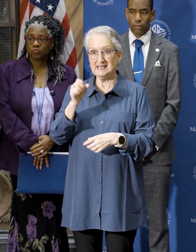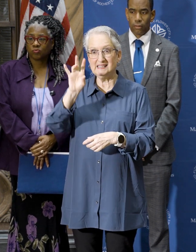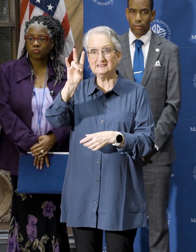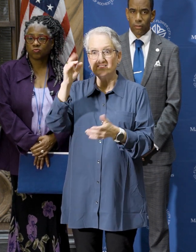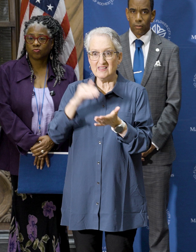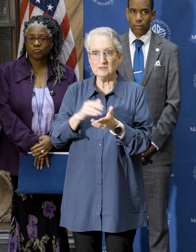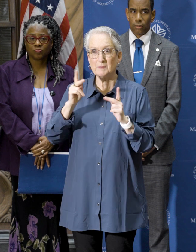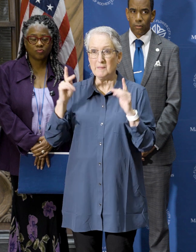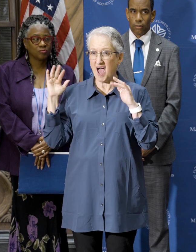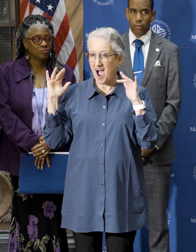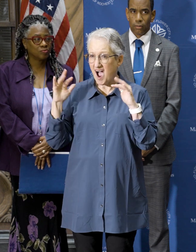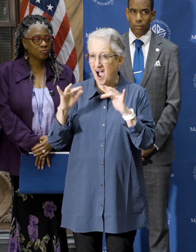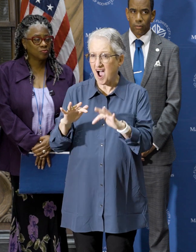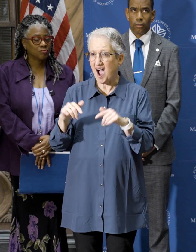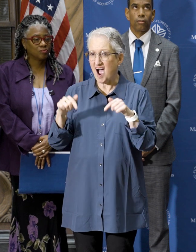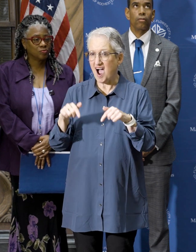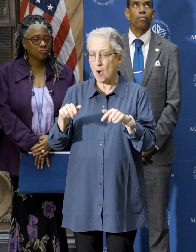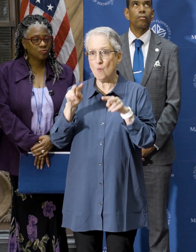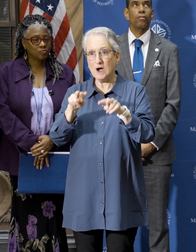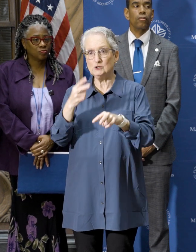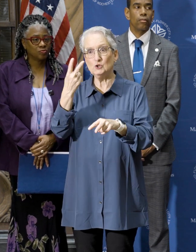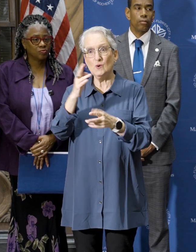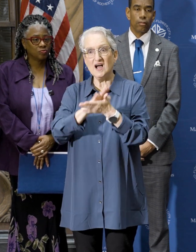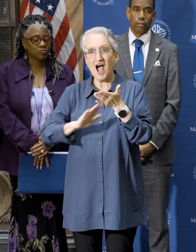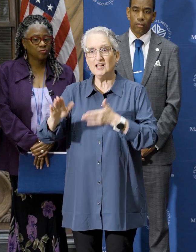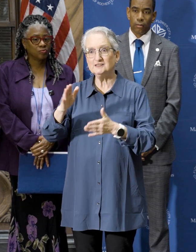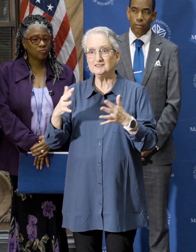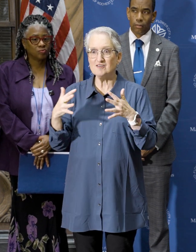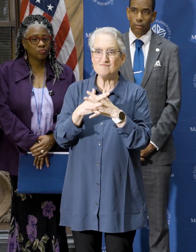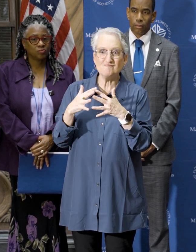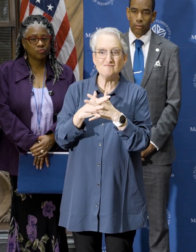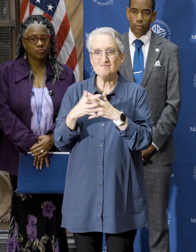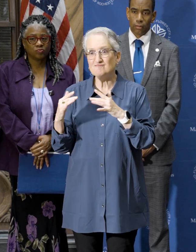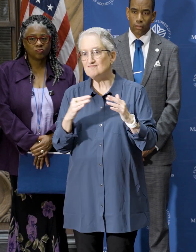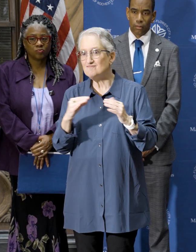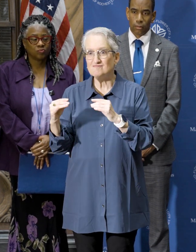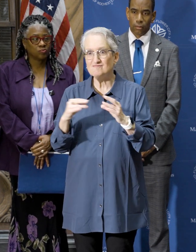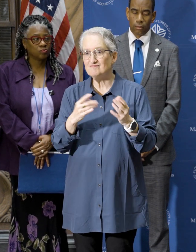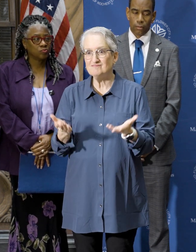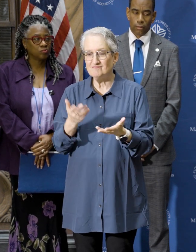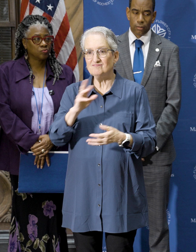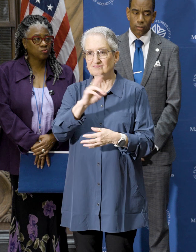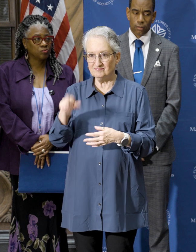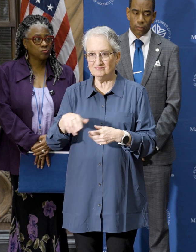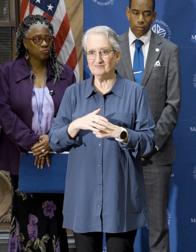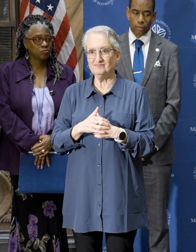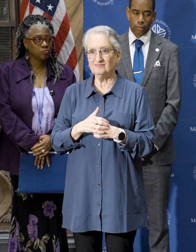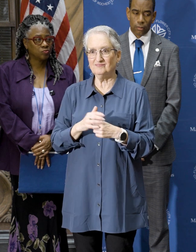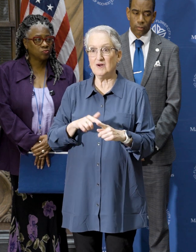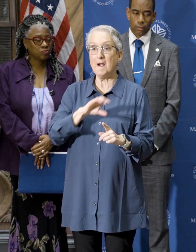schools battle it out right here in Rochester. This was brought to our community by the Rochester Police